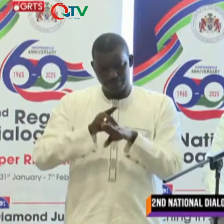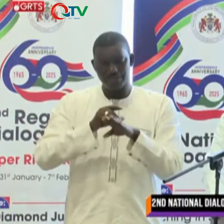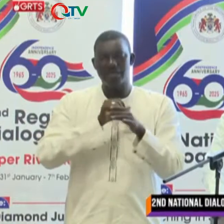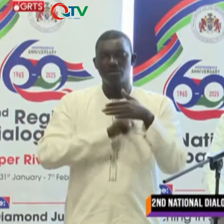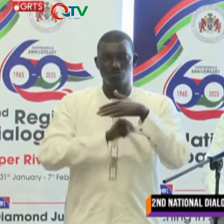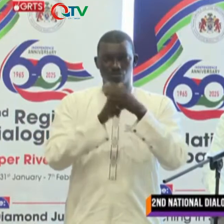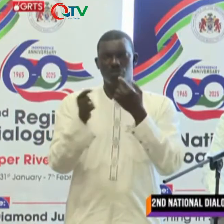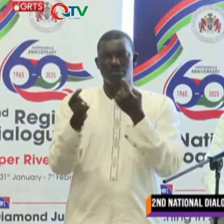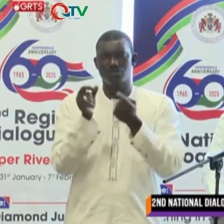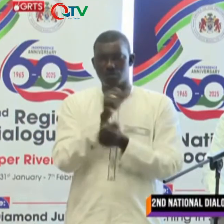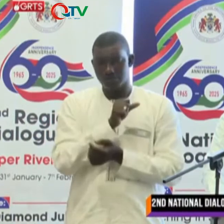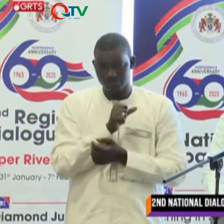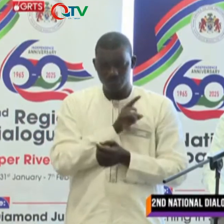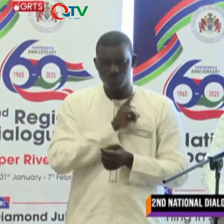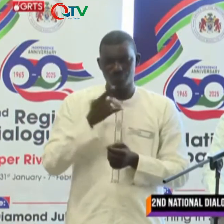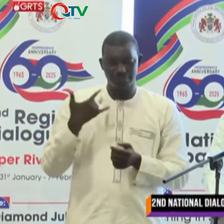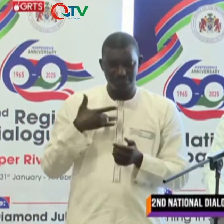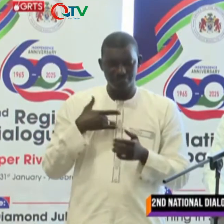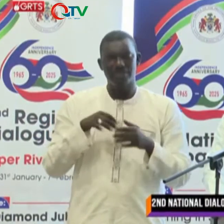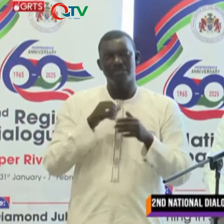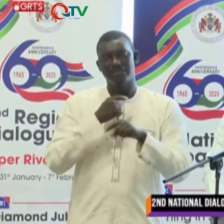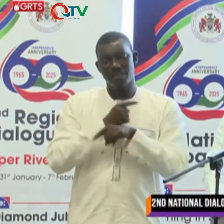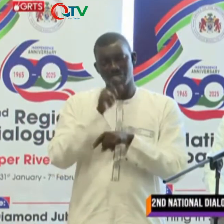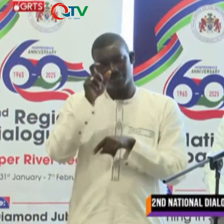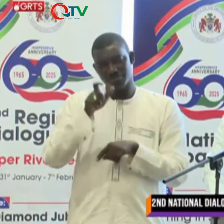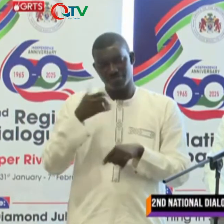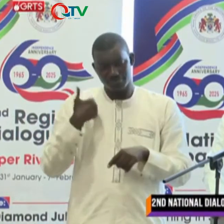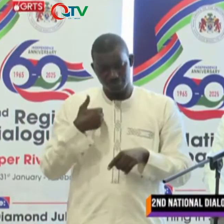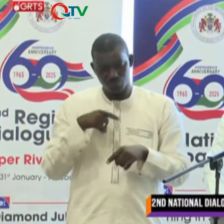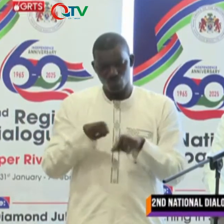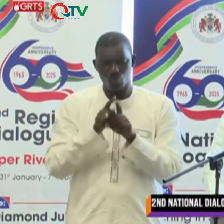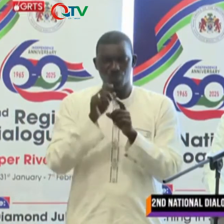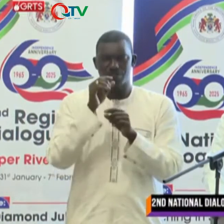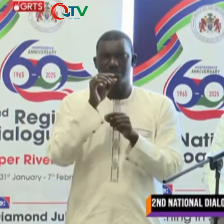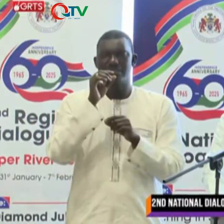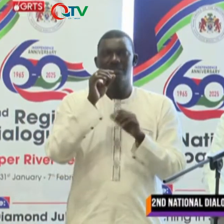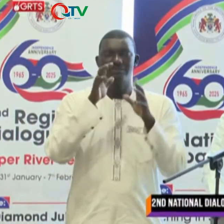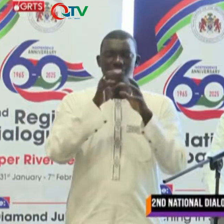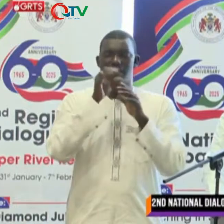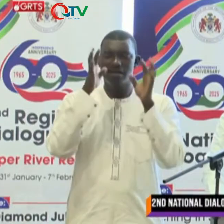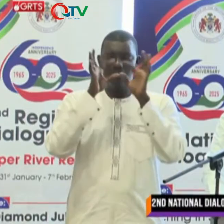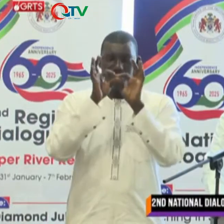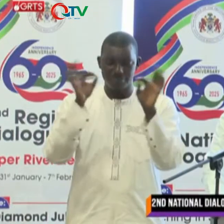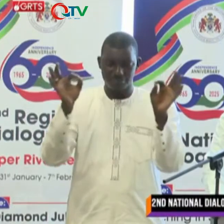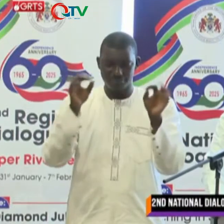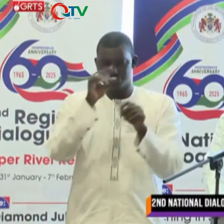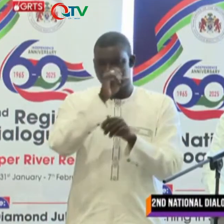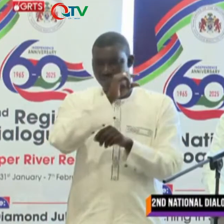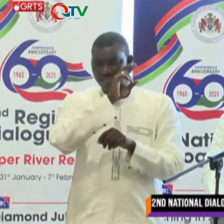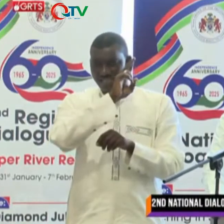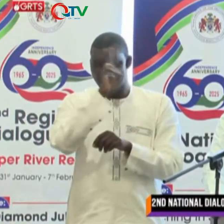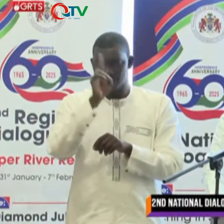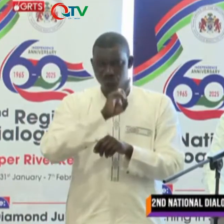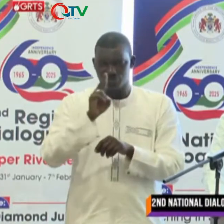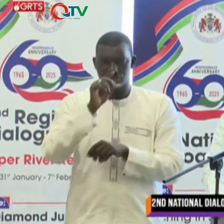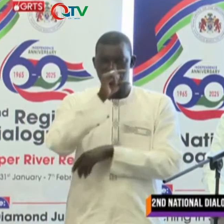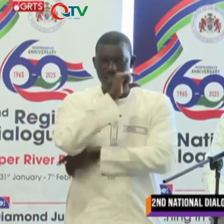distinct circumstances as Gambians with a unique national identity and should think this way.